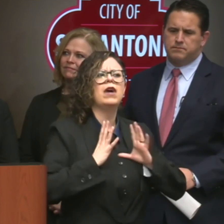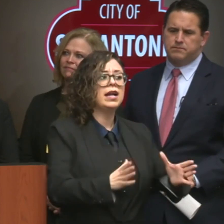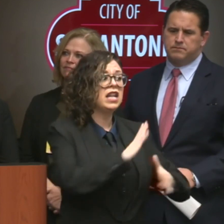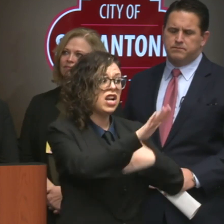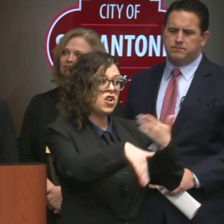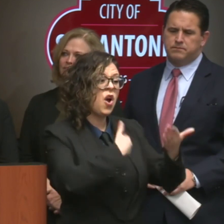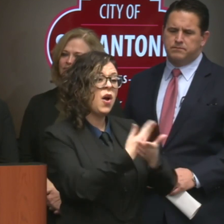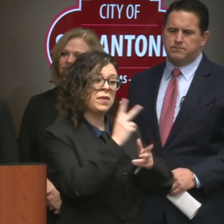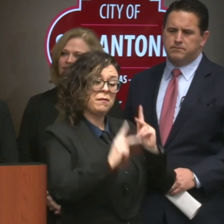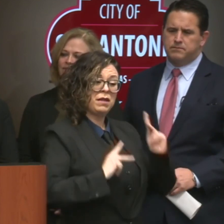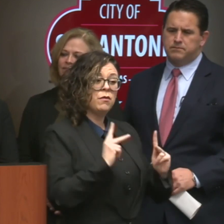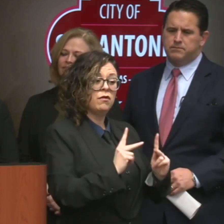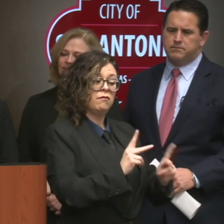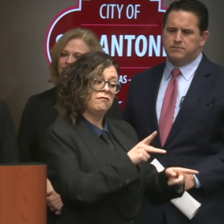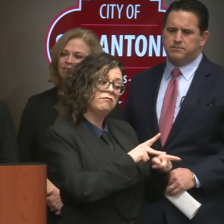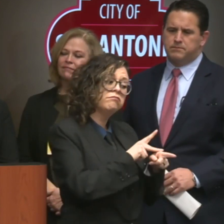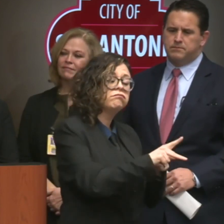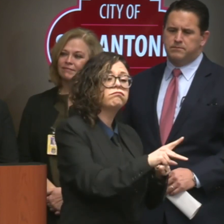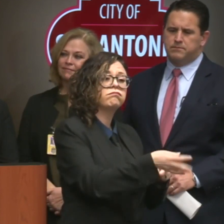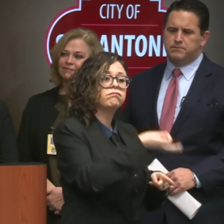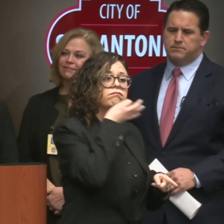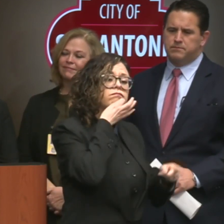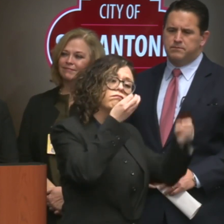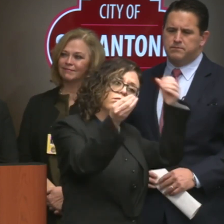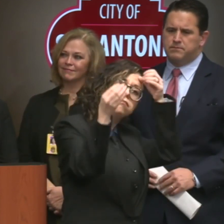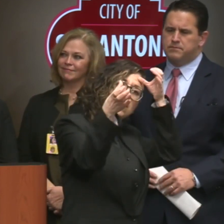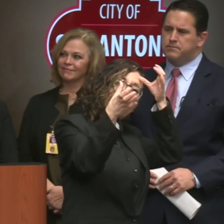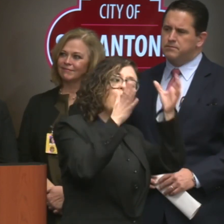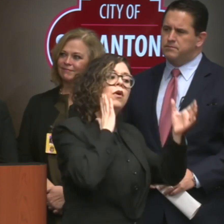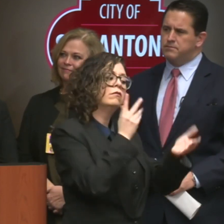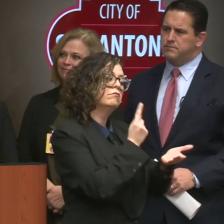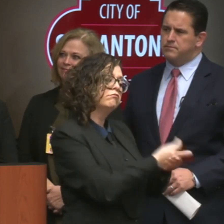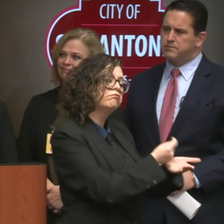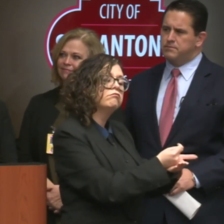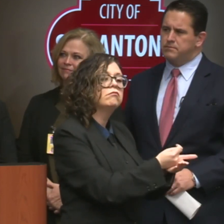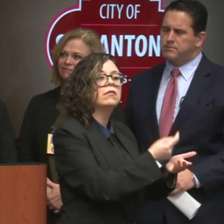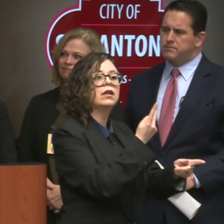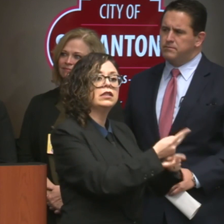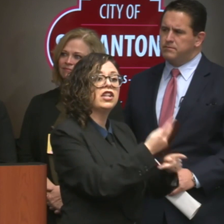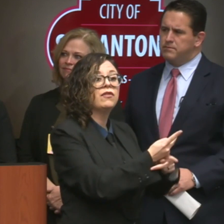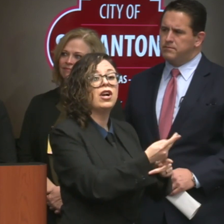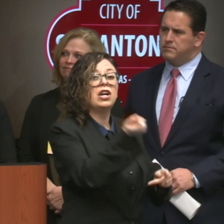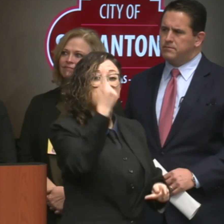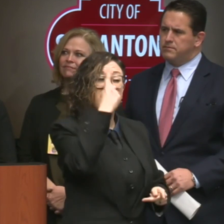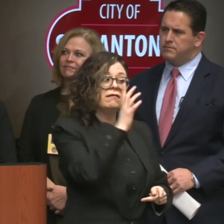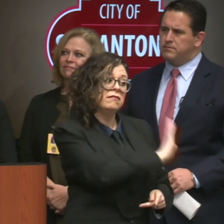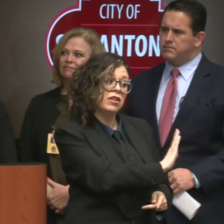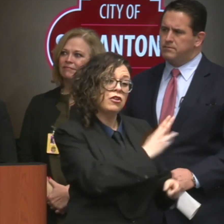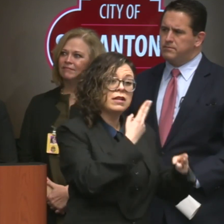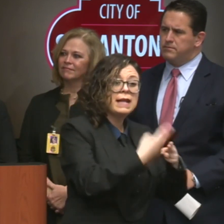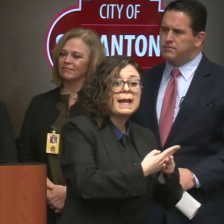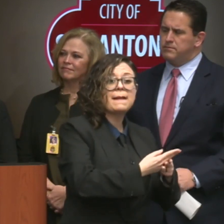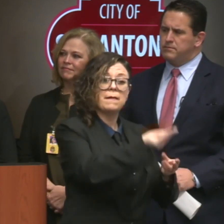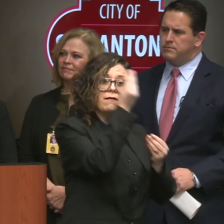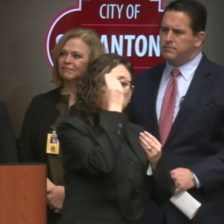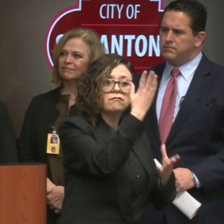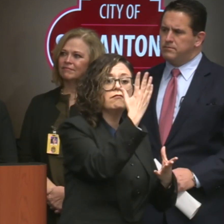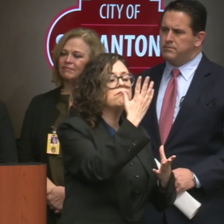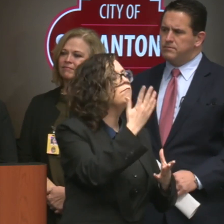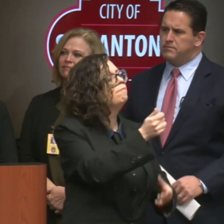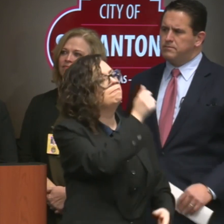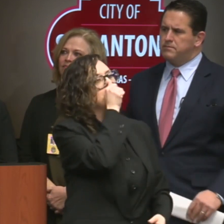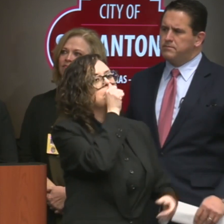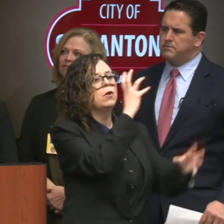professionals treat and contain the disease. We will not be releasing any information about the patient or the hospital where the individual is being